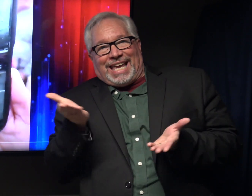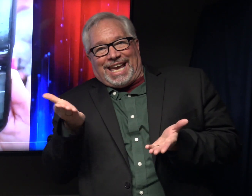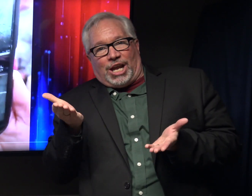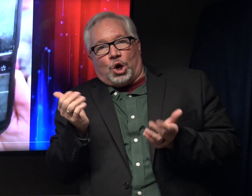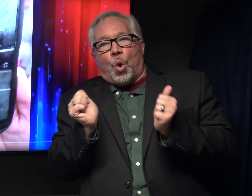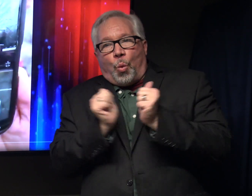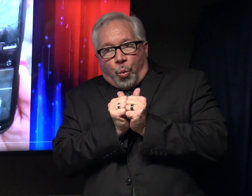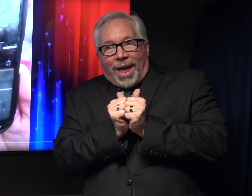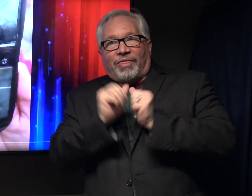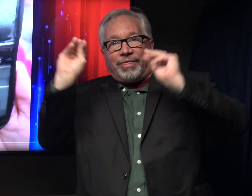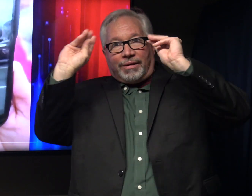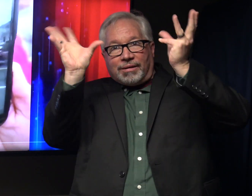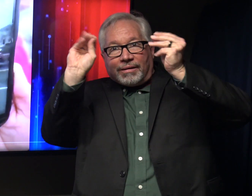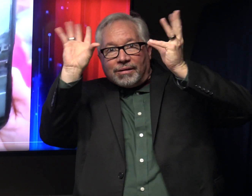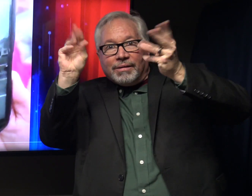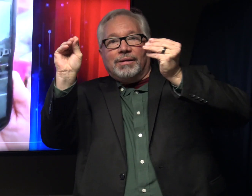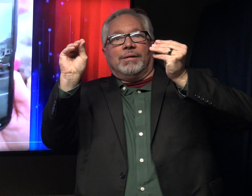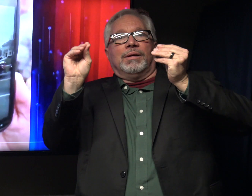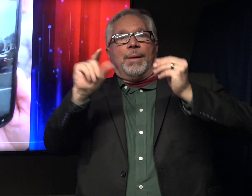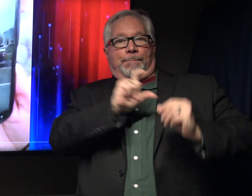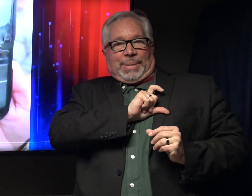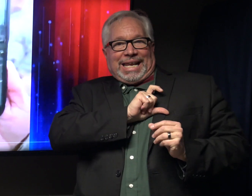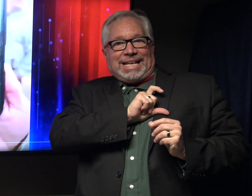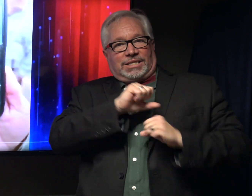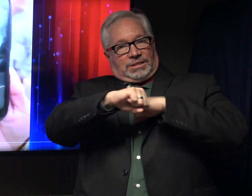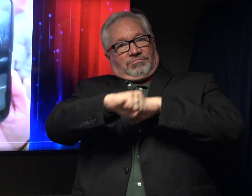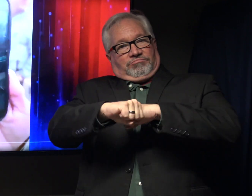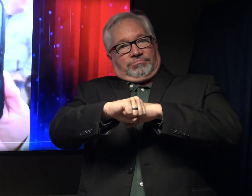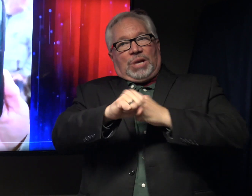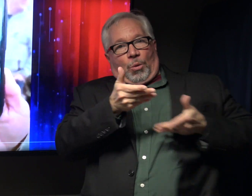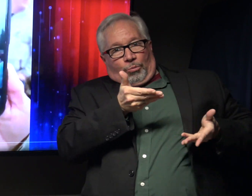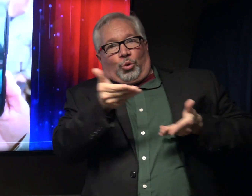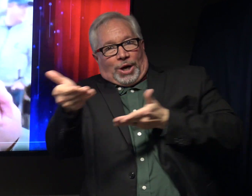be. Yeah, there you go. Lights flashing. Patrons, are you guys watching this? You